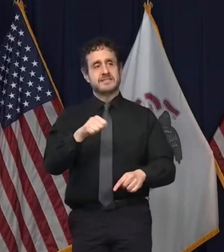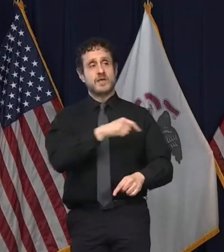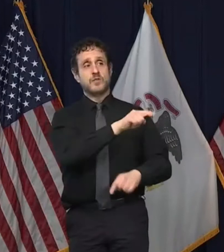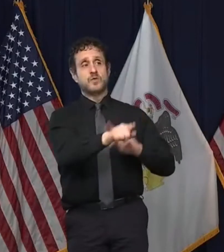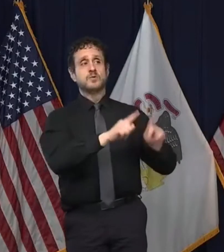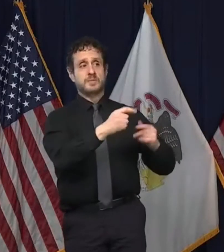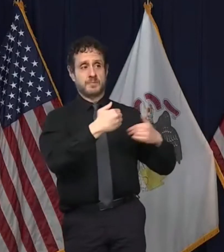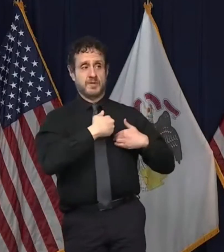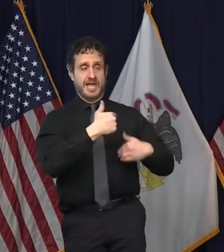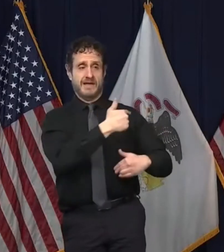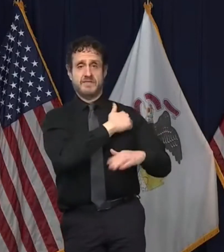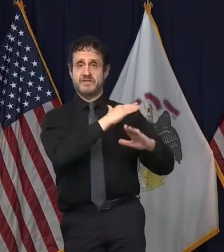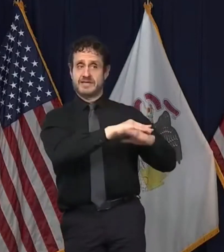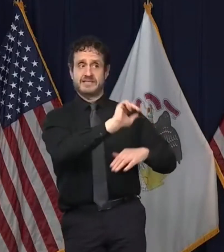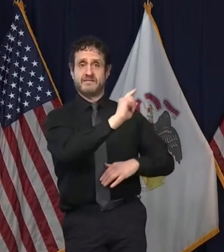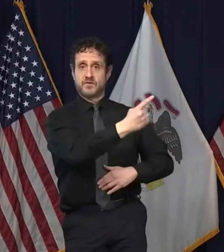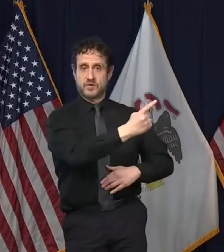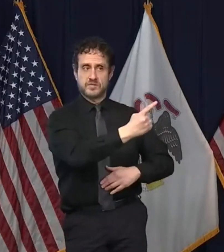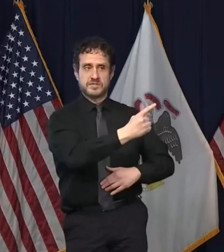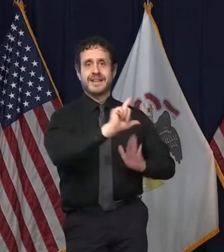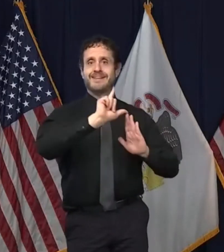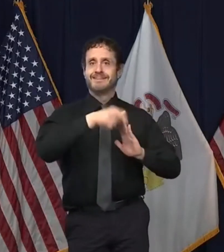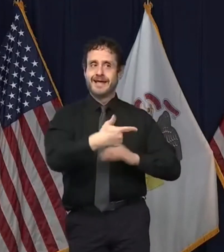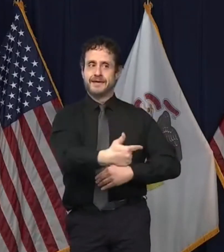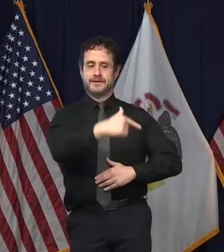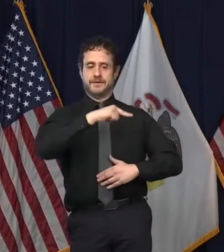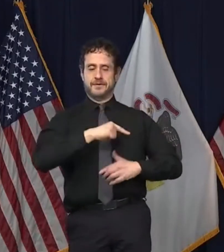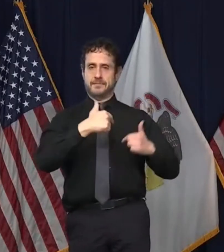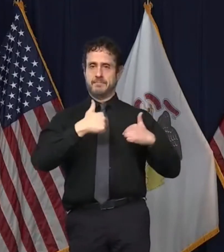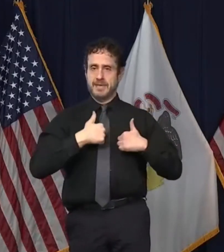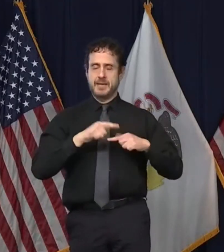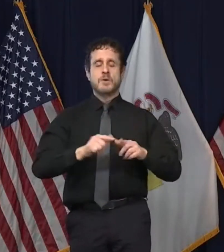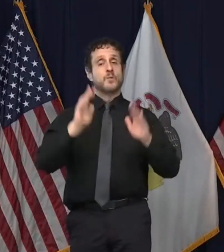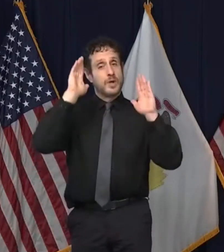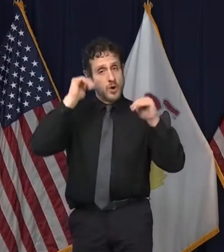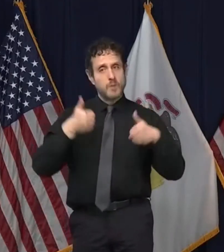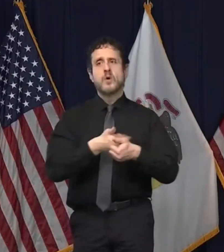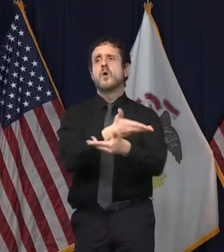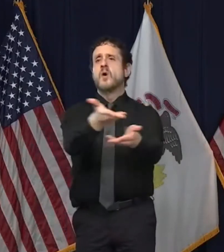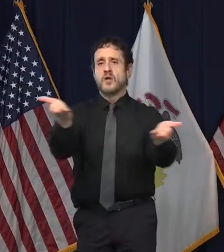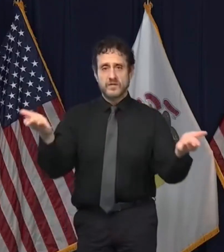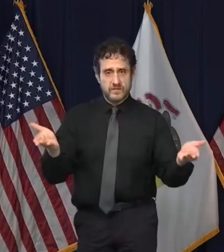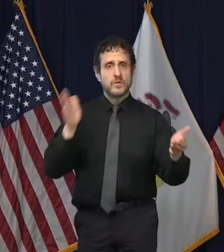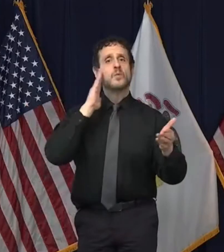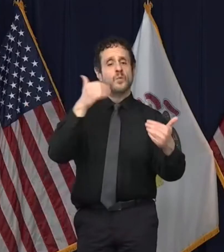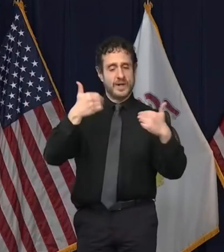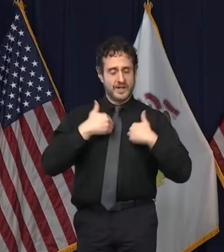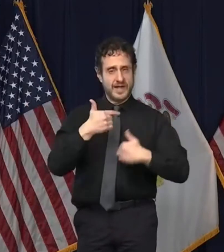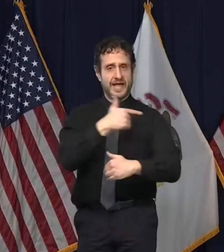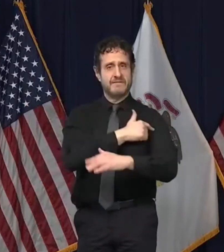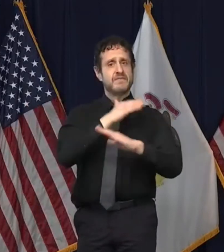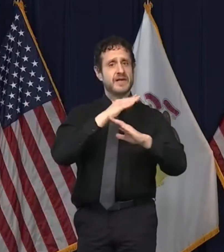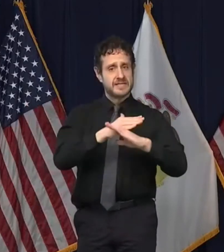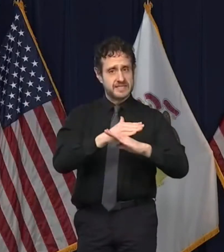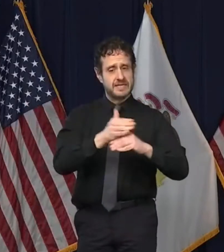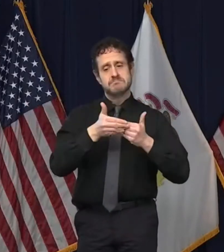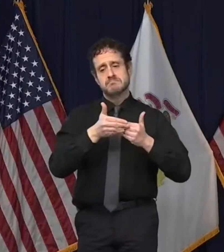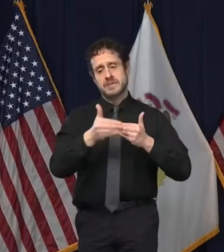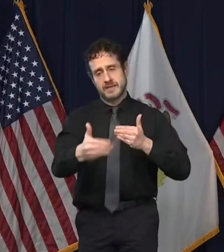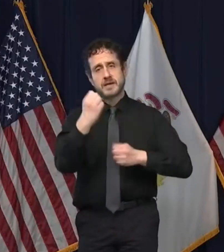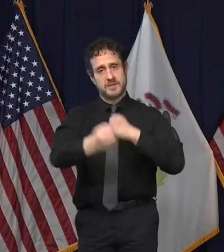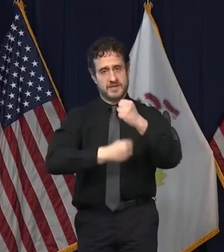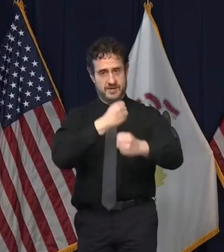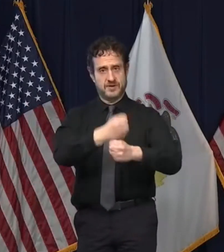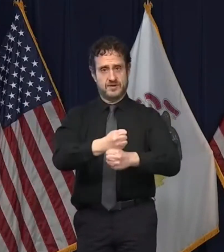get the vaccine before you, but we are hoping for everyone to get this vaccine in the coming